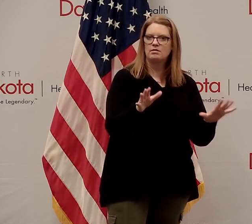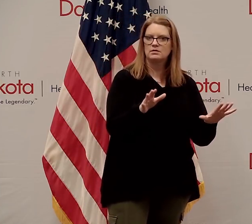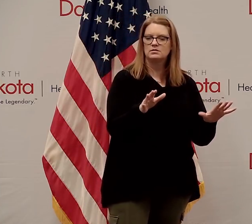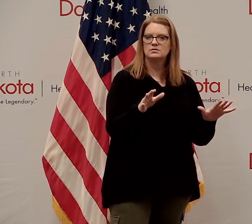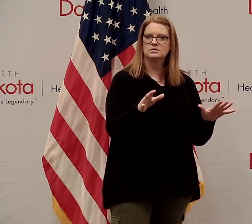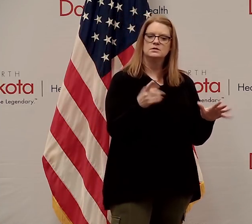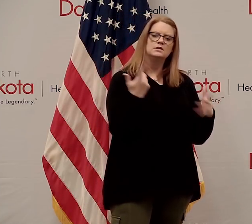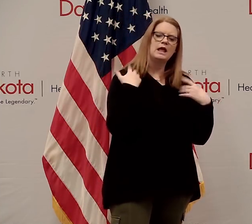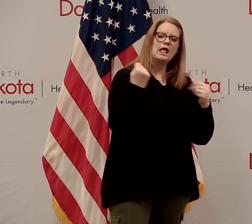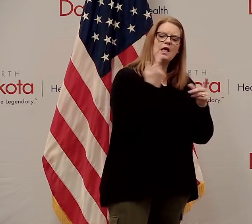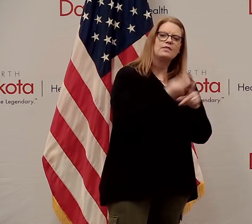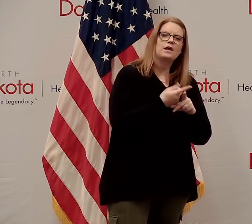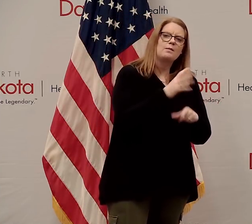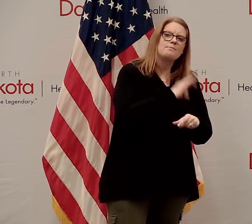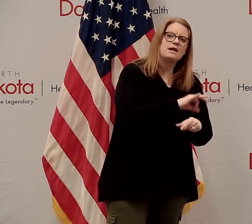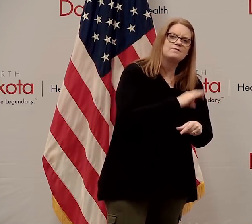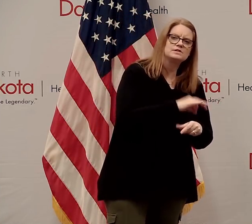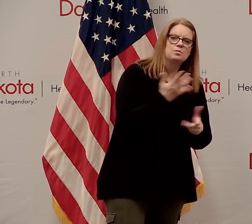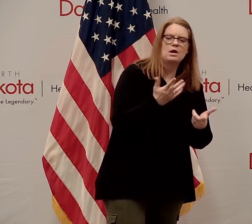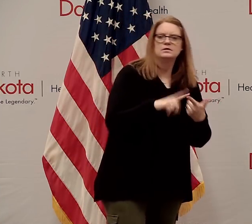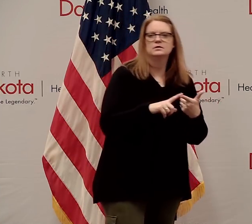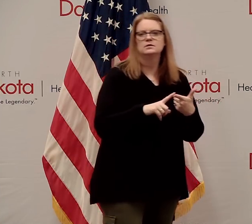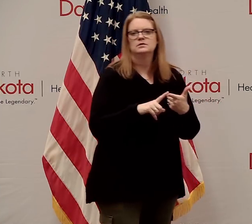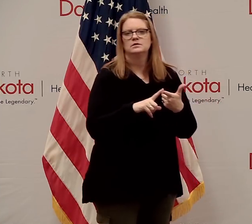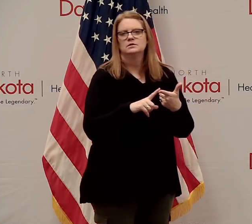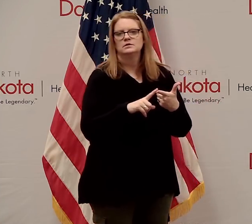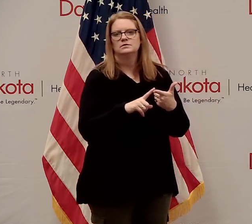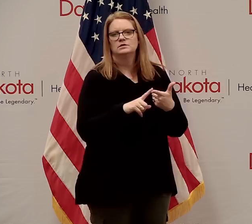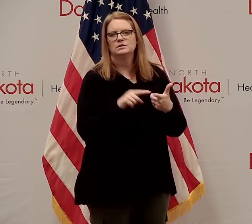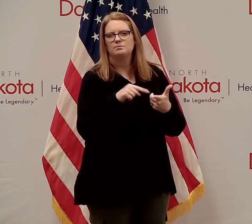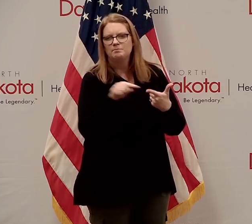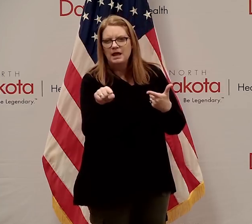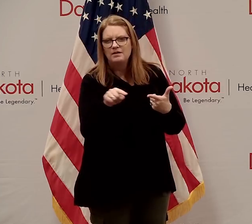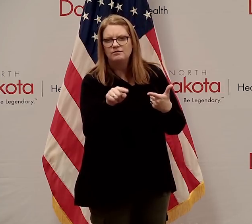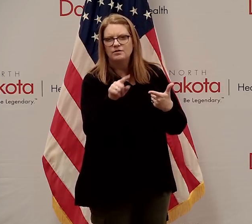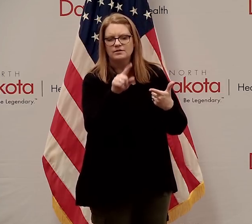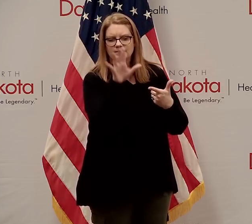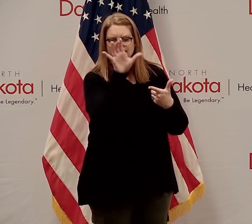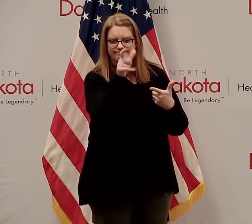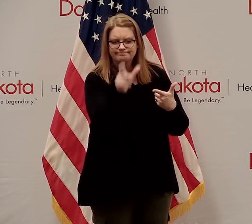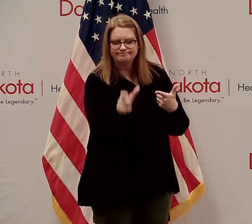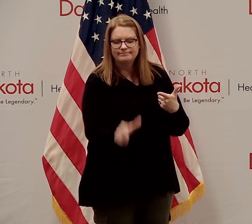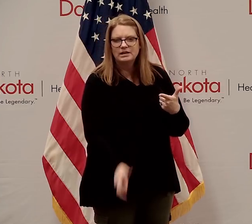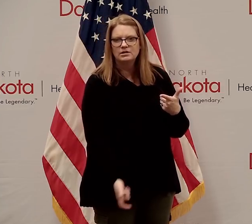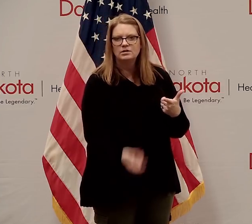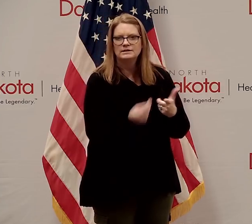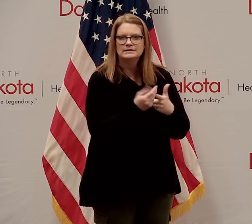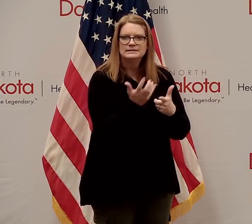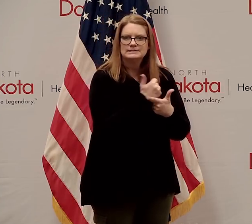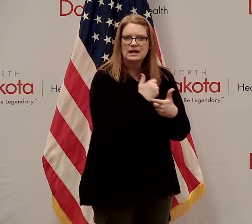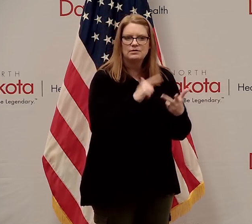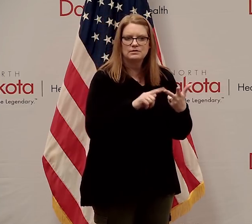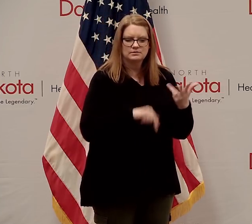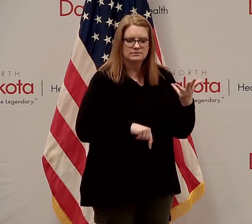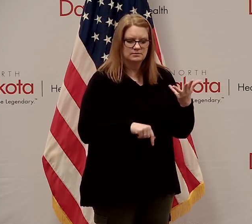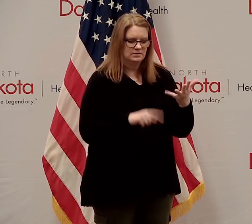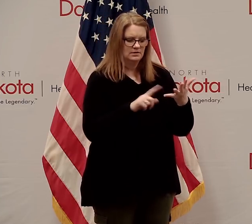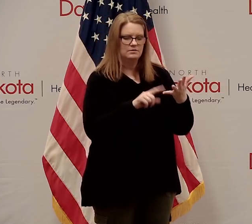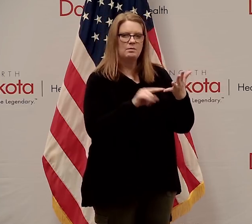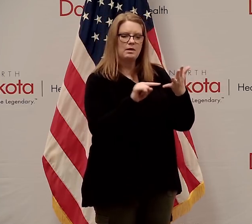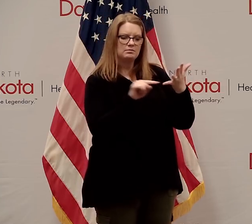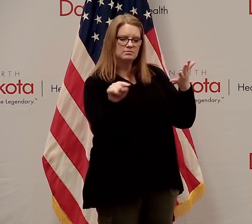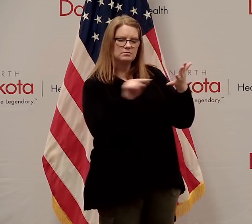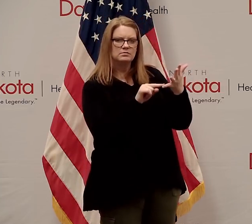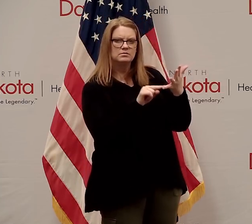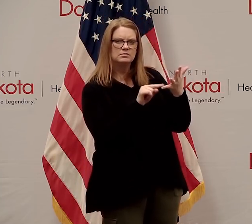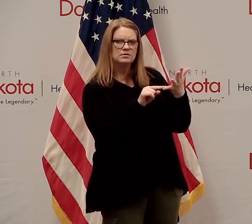on healthcare benefits? What do you spend on all the different categories? What do you spend on salaries? What do you spend on this? There will be a line item. What are